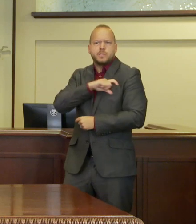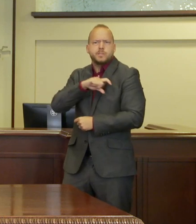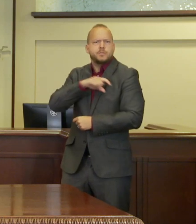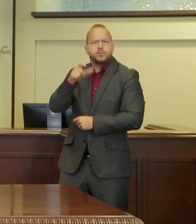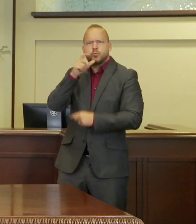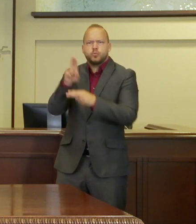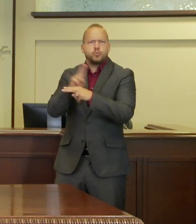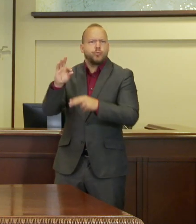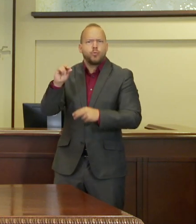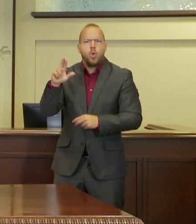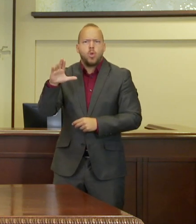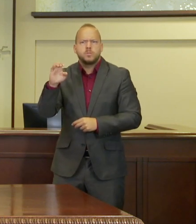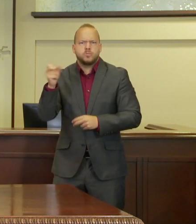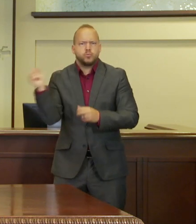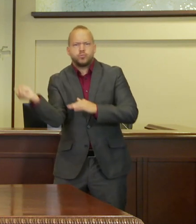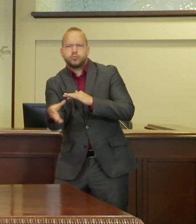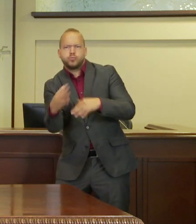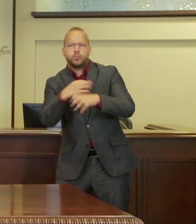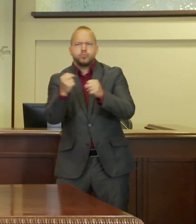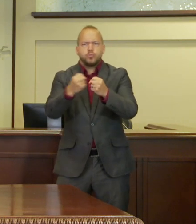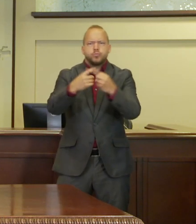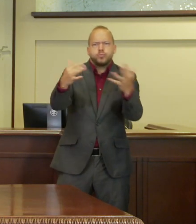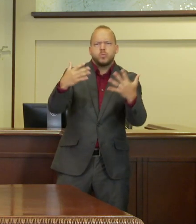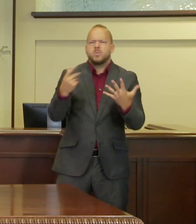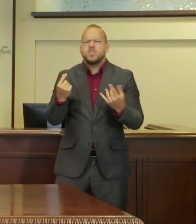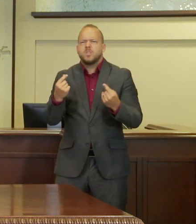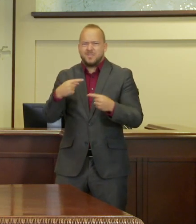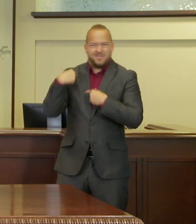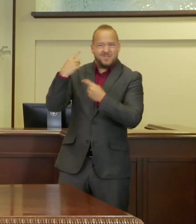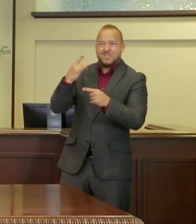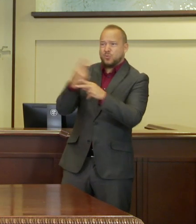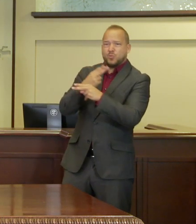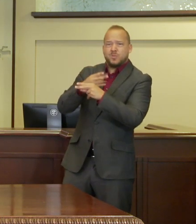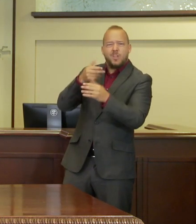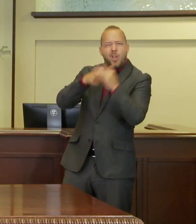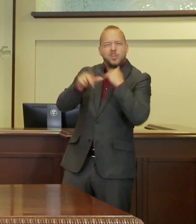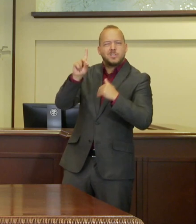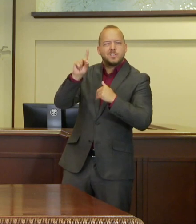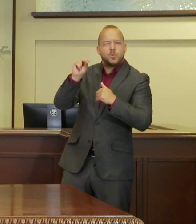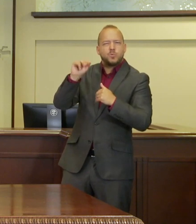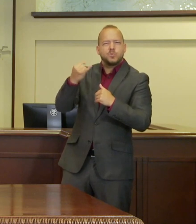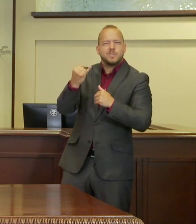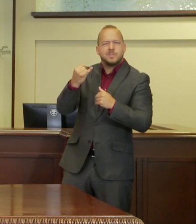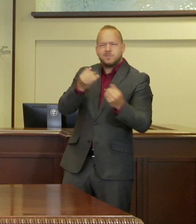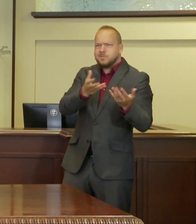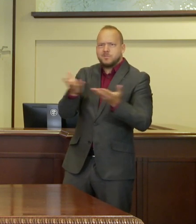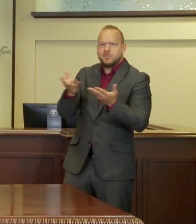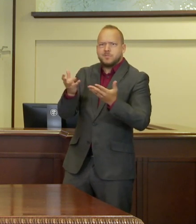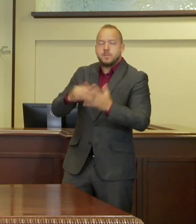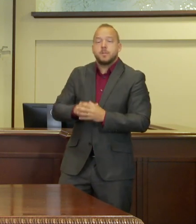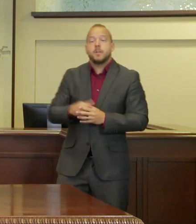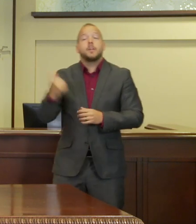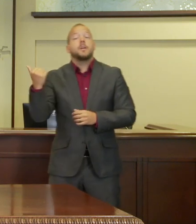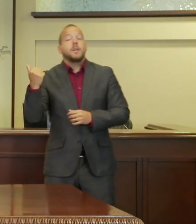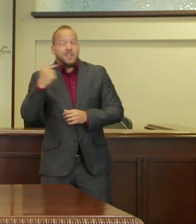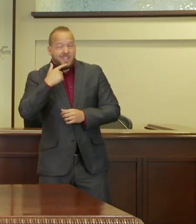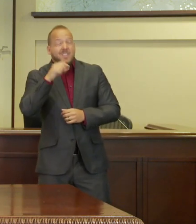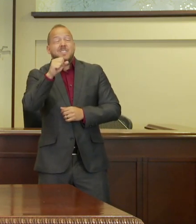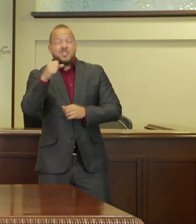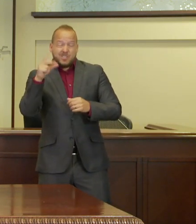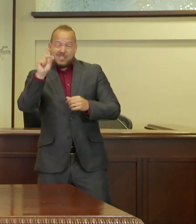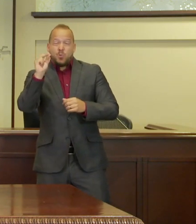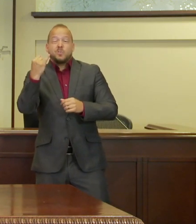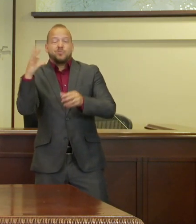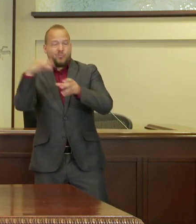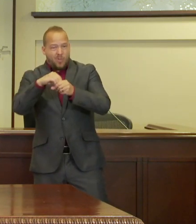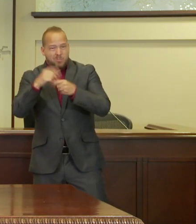under investigation multiple times by the Department of Justice? So there was one very large investigation that most people in the community